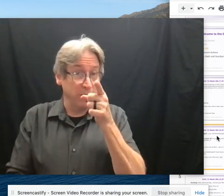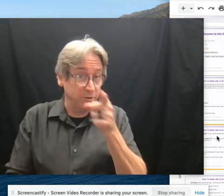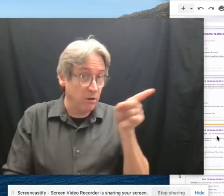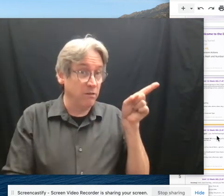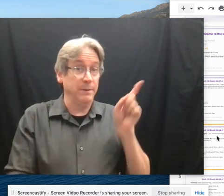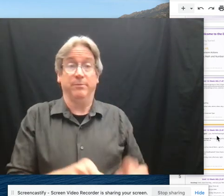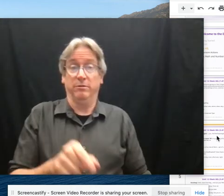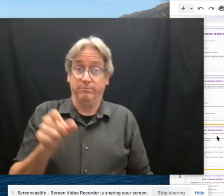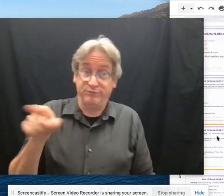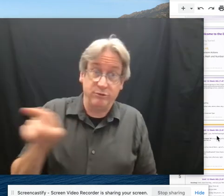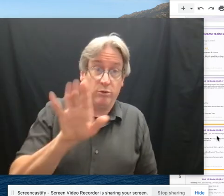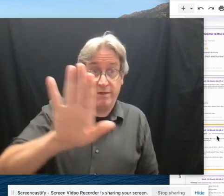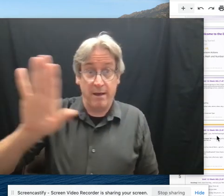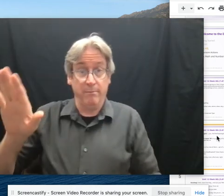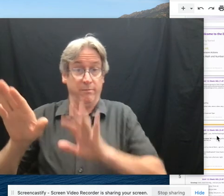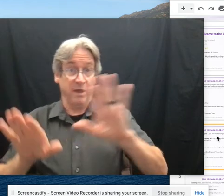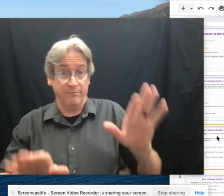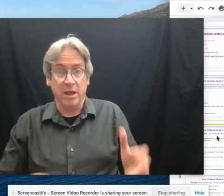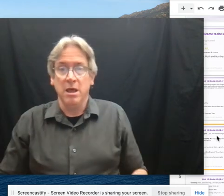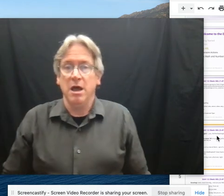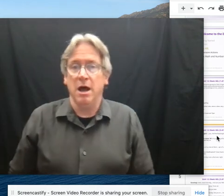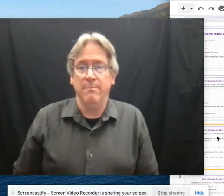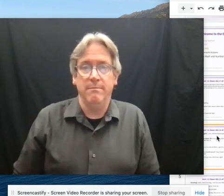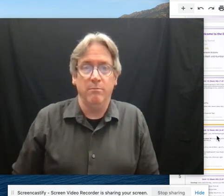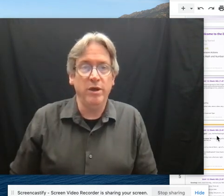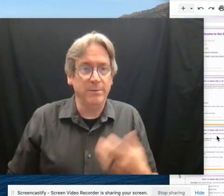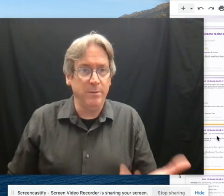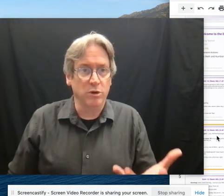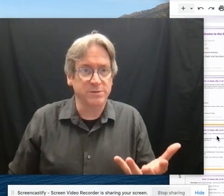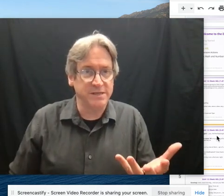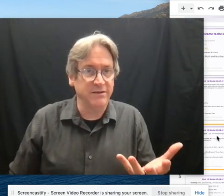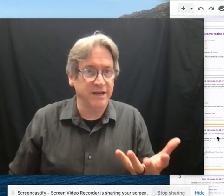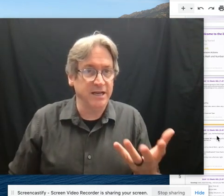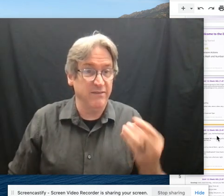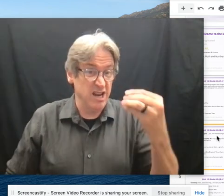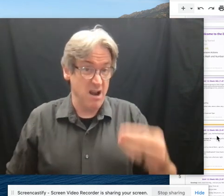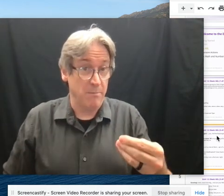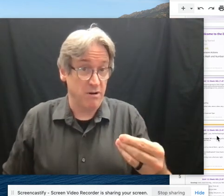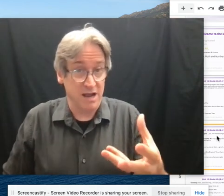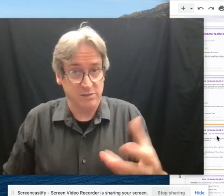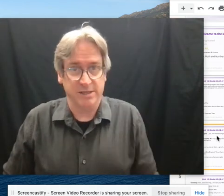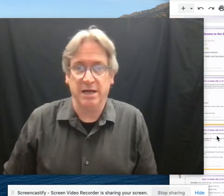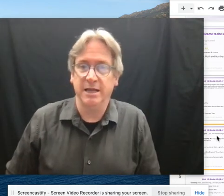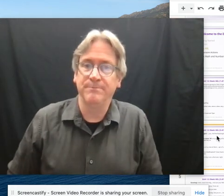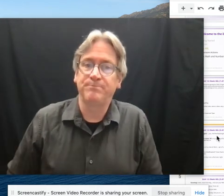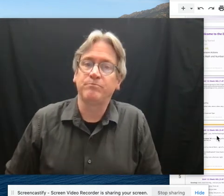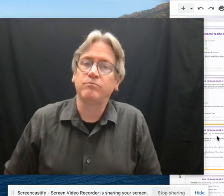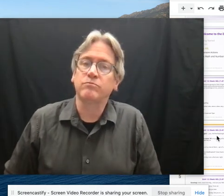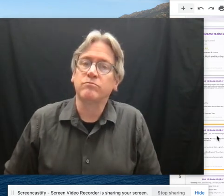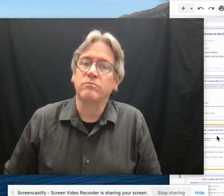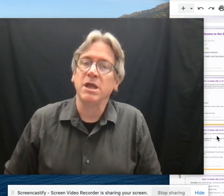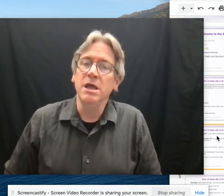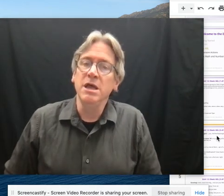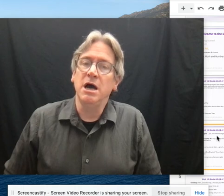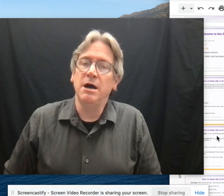you're pointing to all the people, or them. We can be more specific and give a number as we sign that.